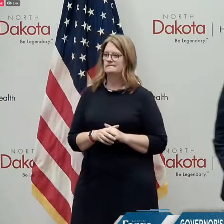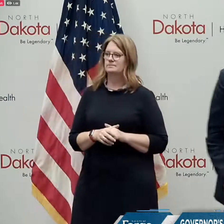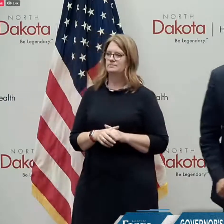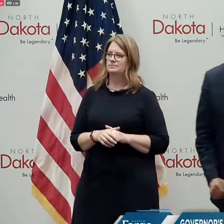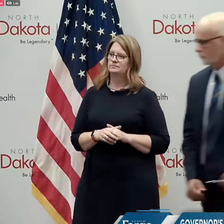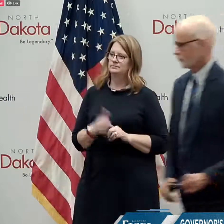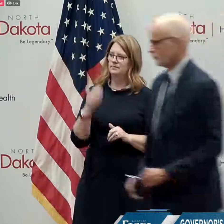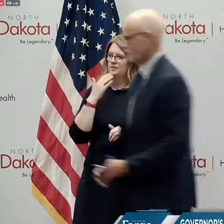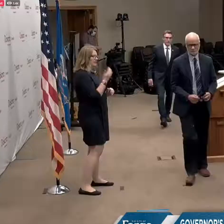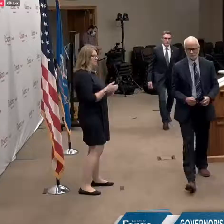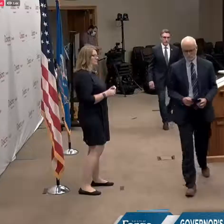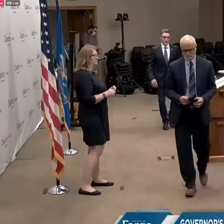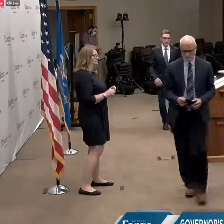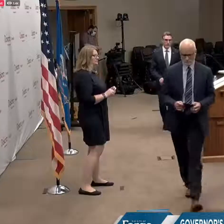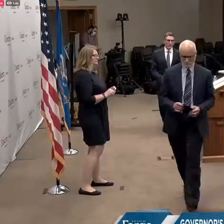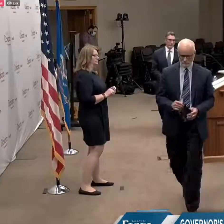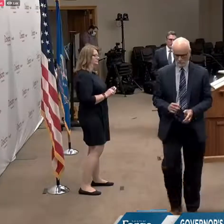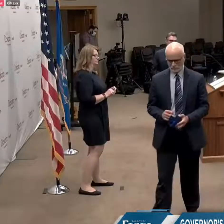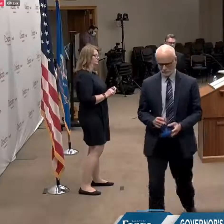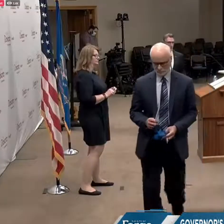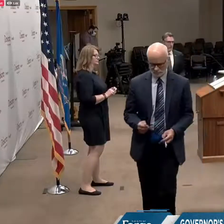Thank you.